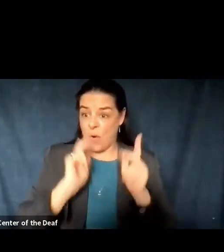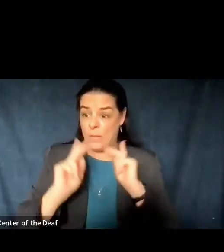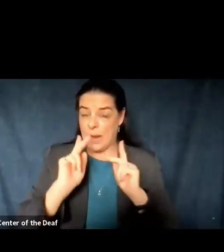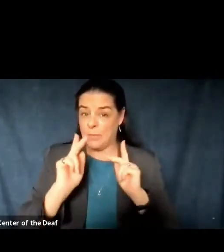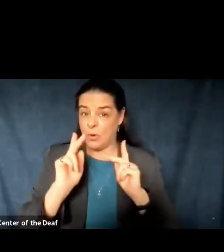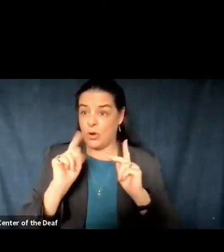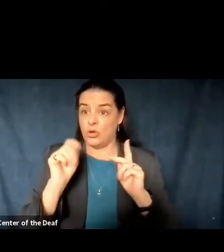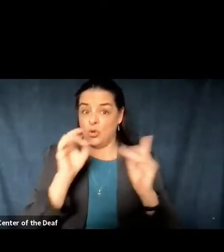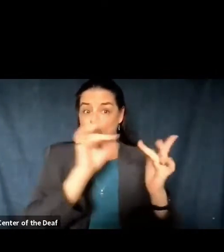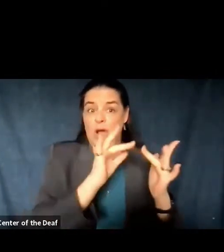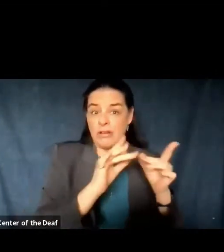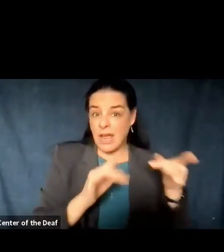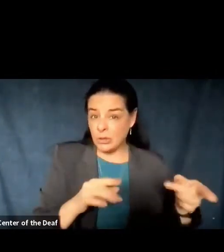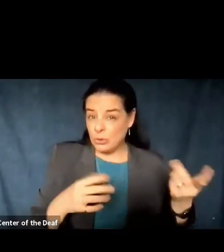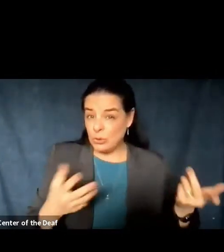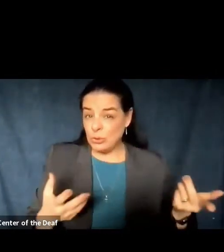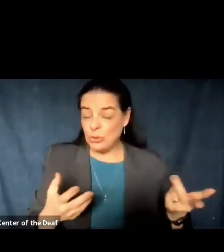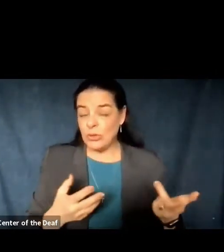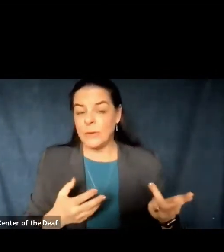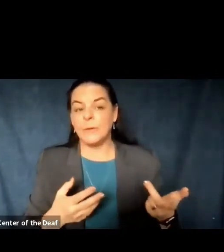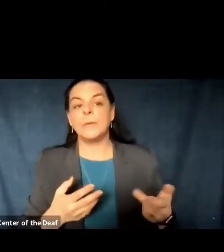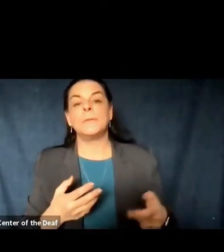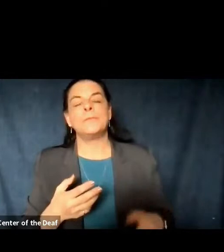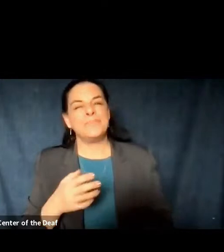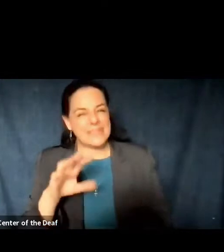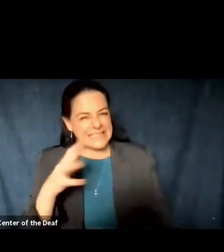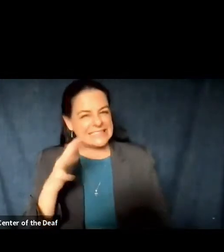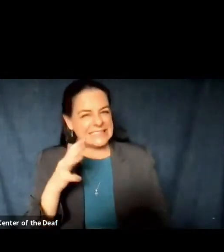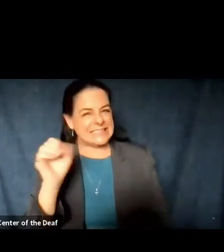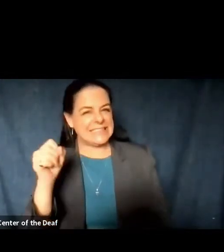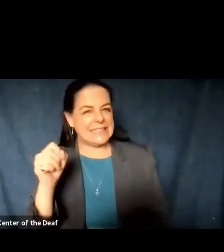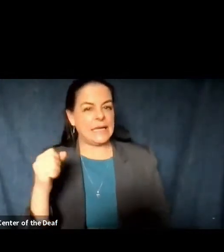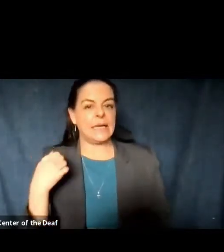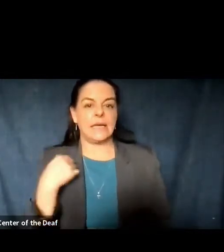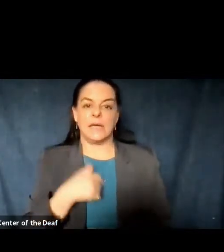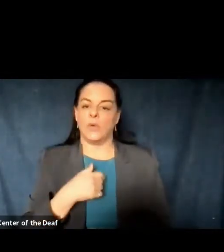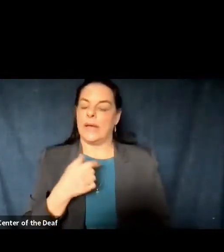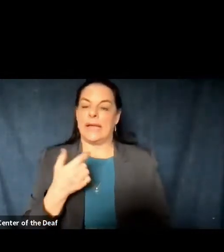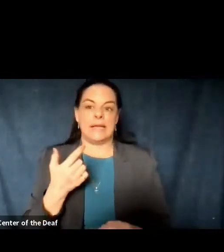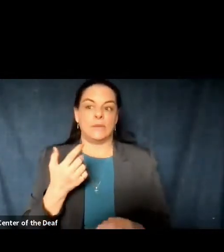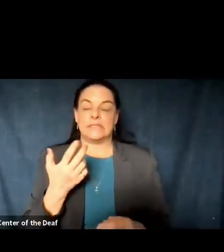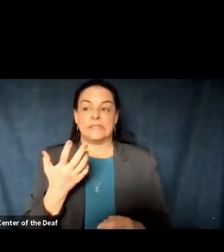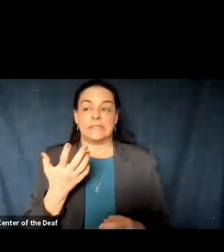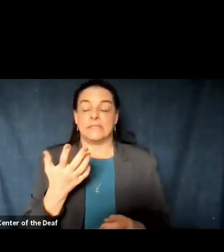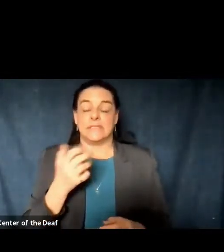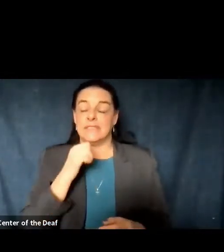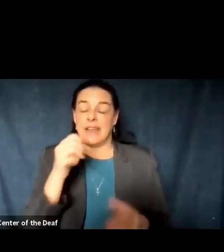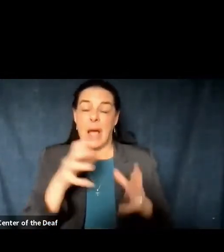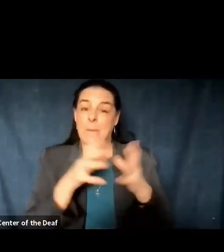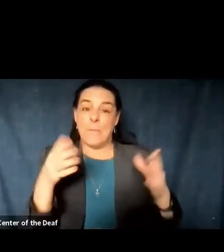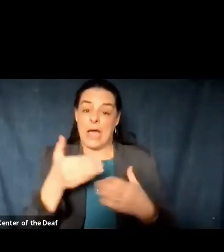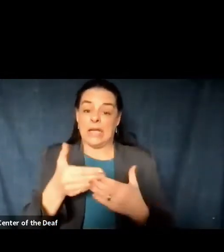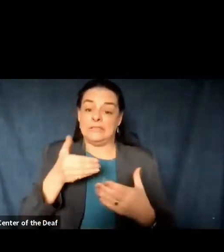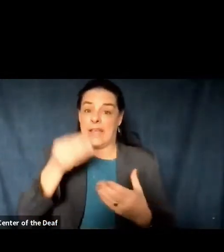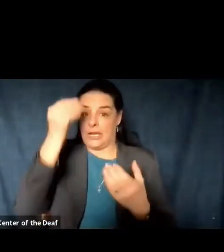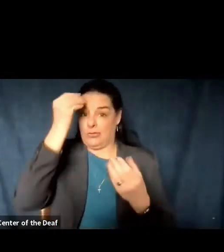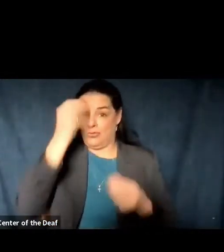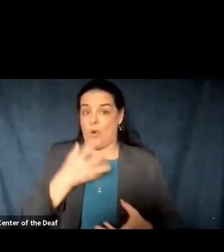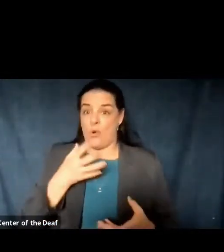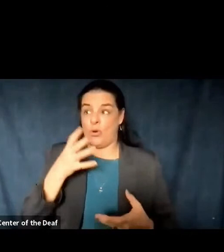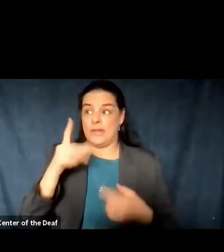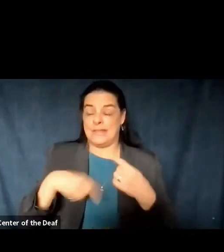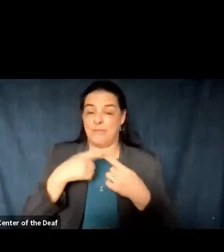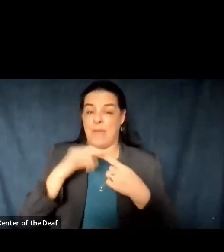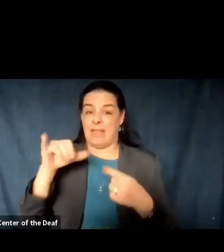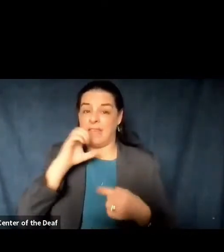contacting KCHD? It did, in a way. We got very little advance notice of that decision that was being made, and